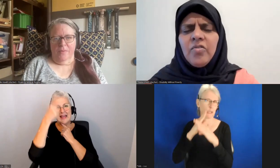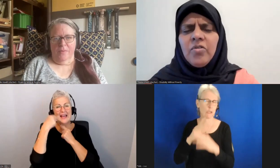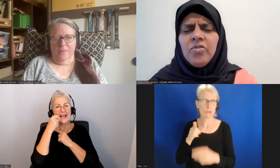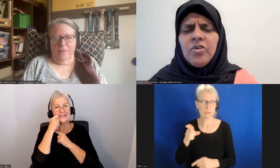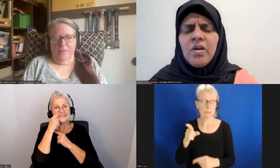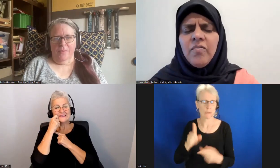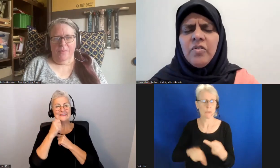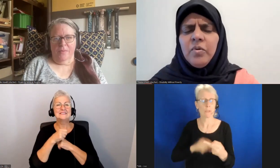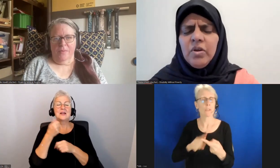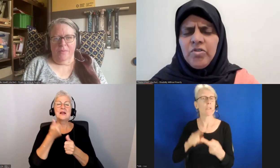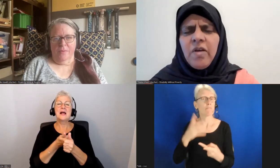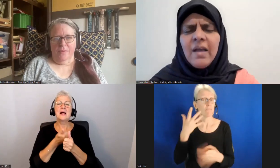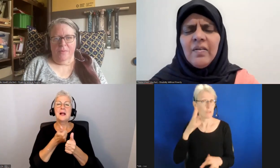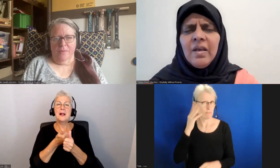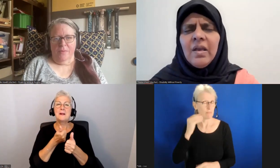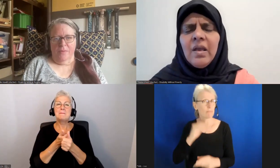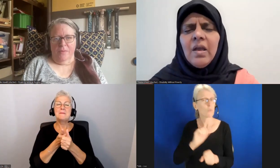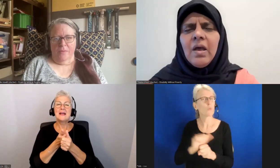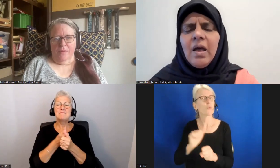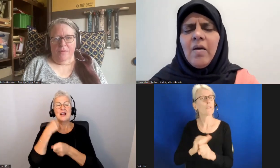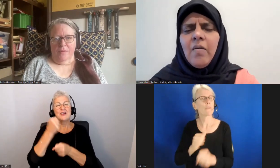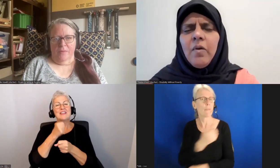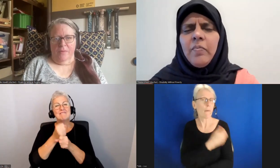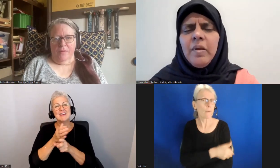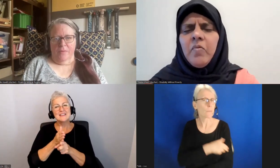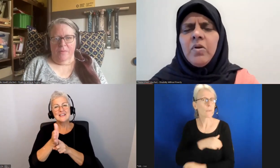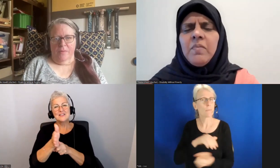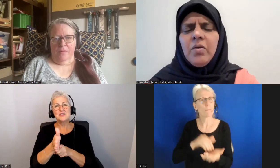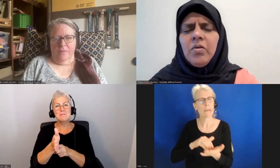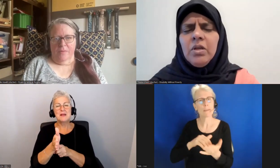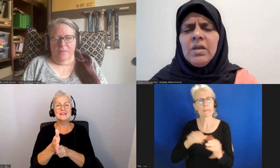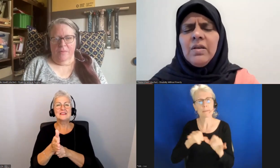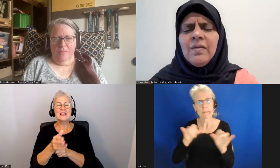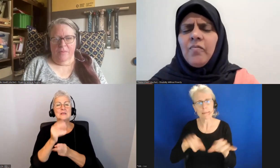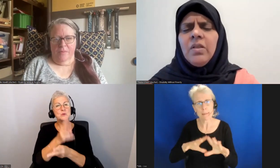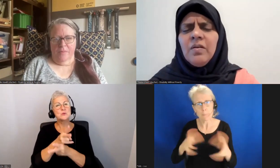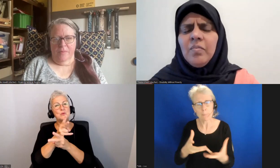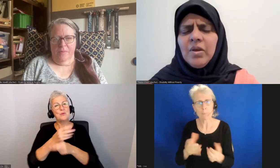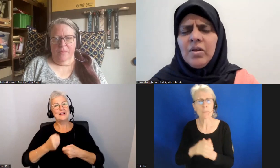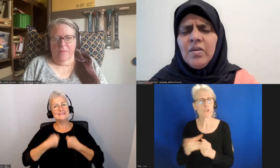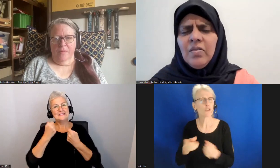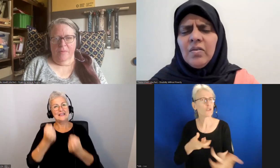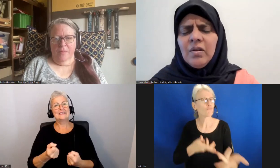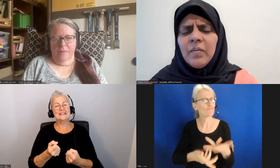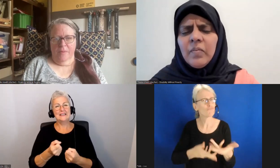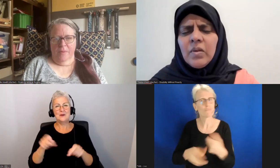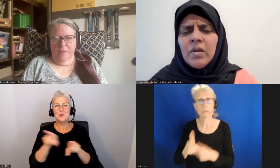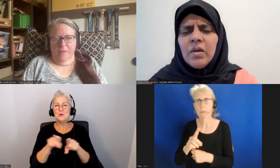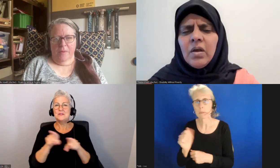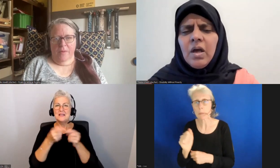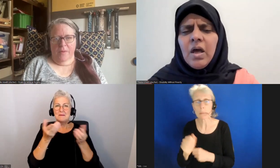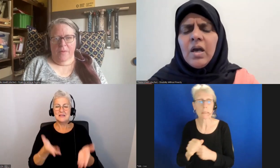healthcare sector. She's comfortable interacting with people with medical needs and with disabilities.